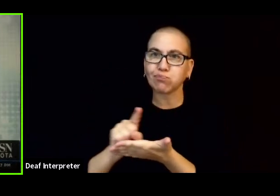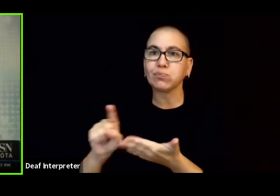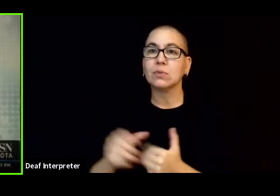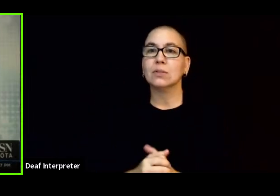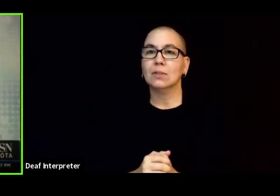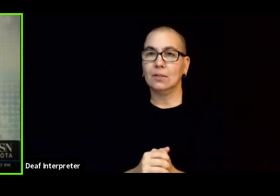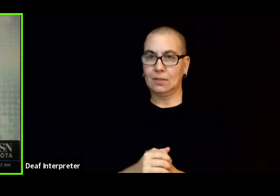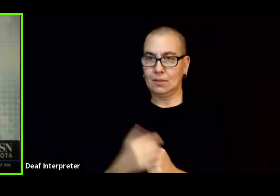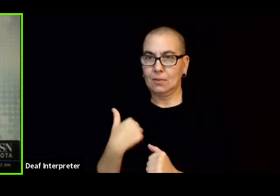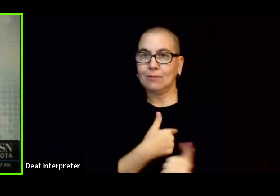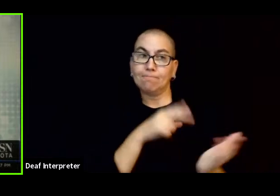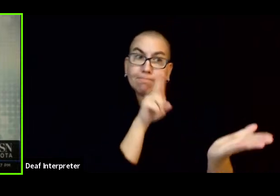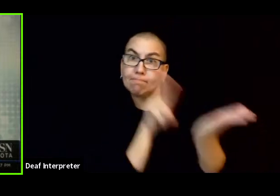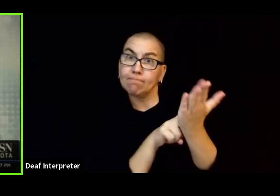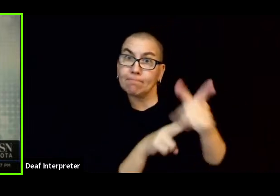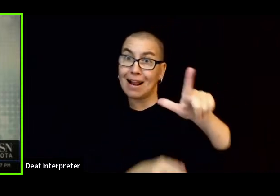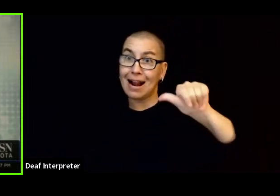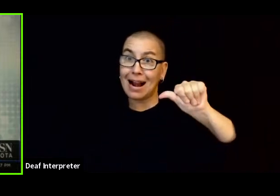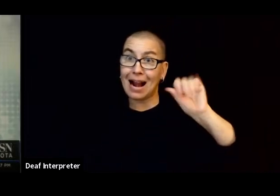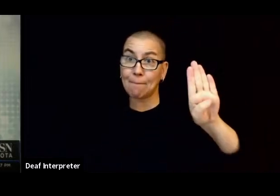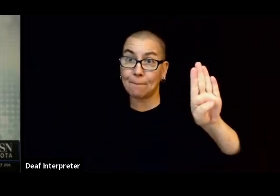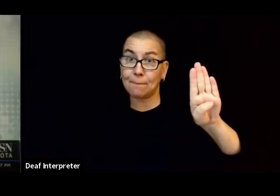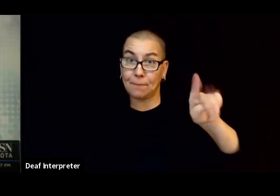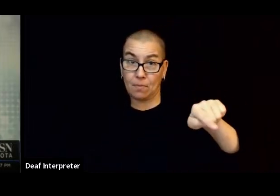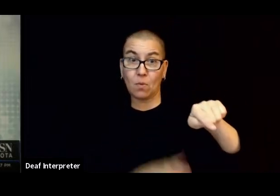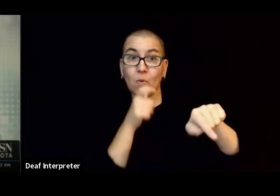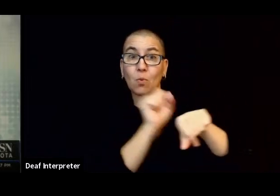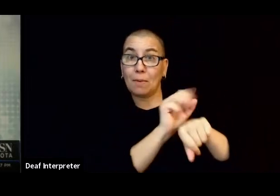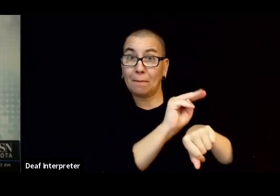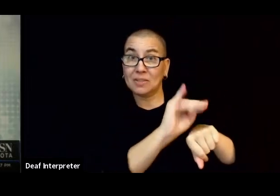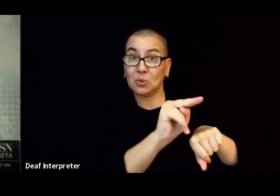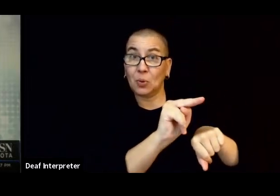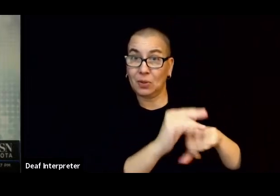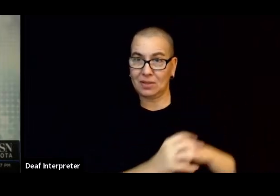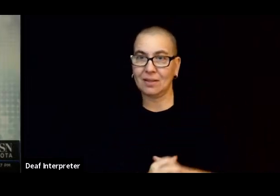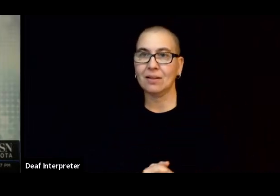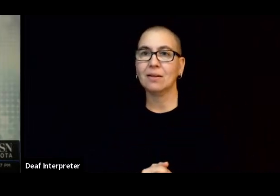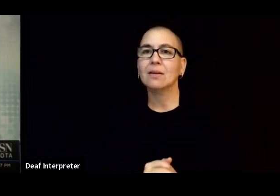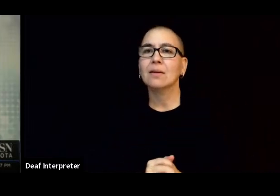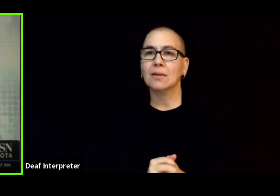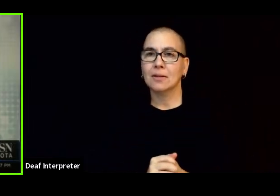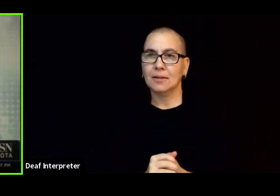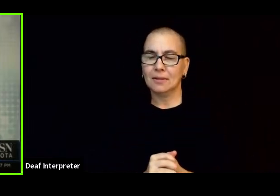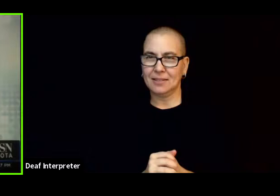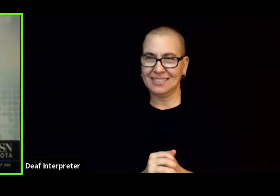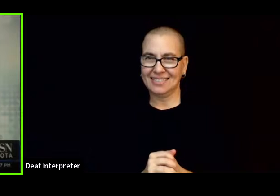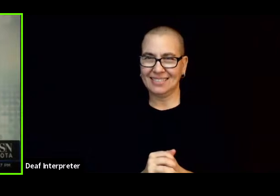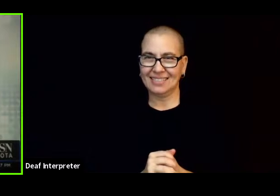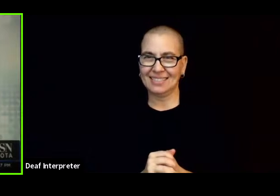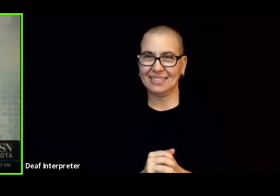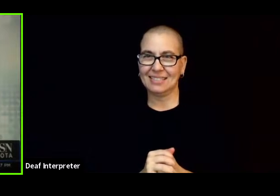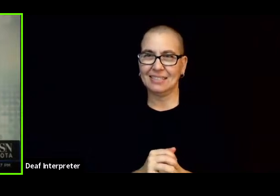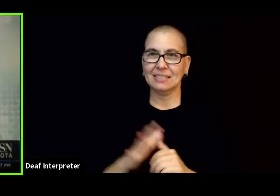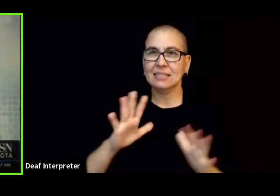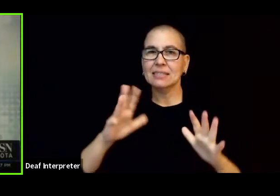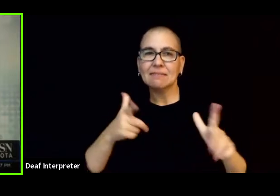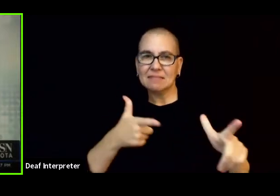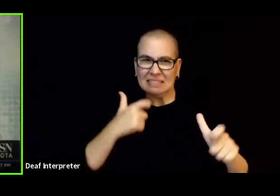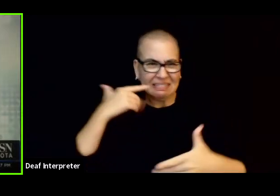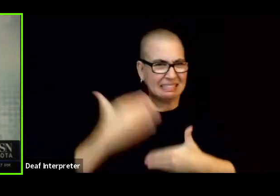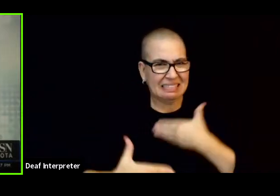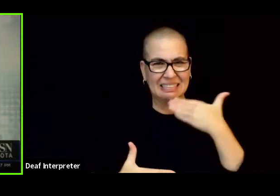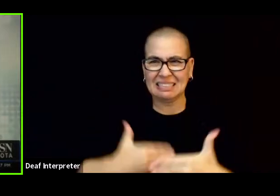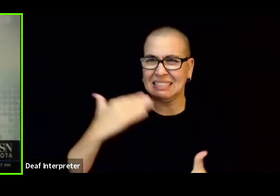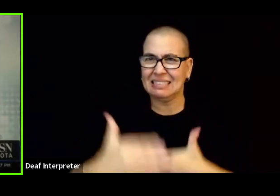facilities have timely access to testing services. By late October, at least 40,000 tests were being done each week in long-term